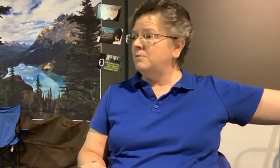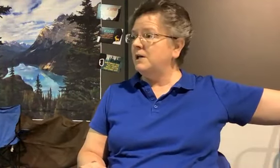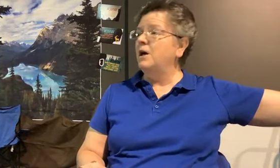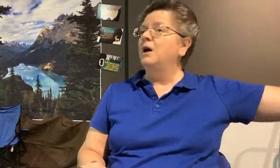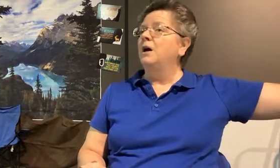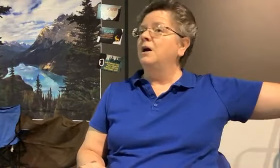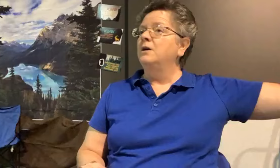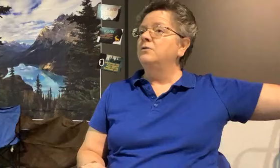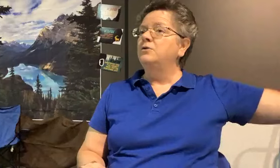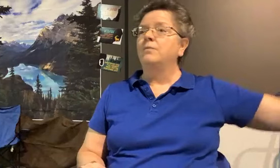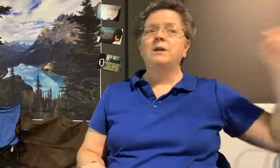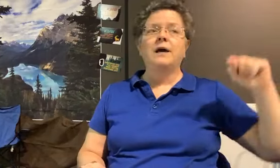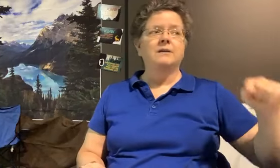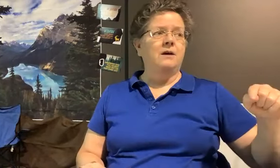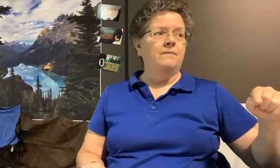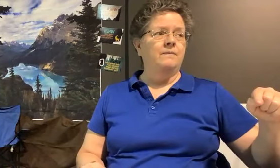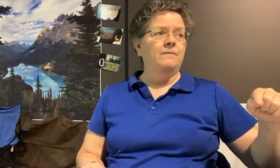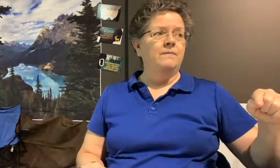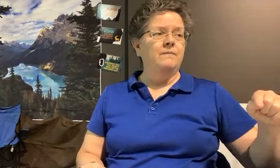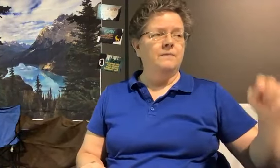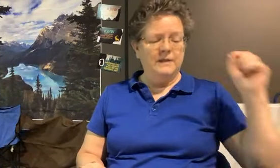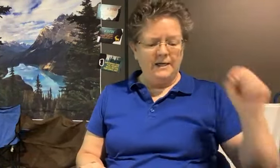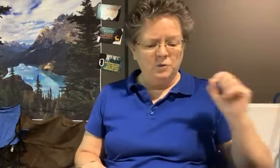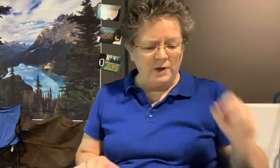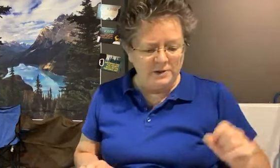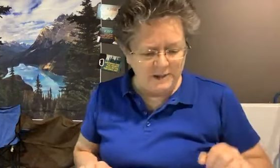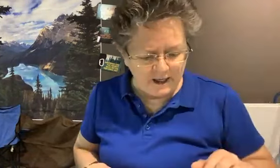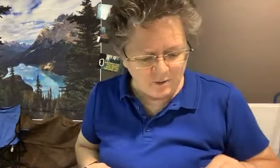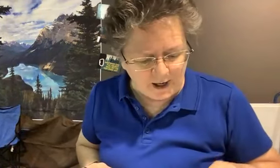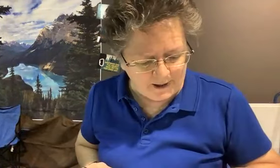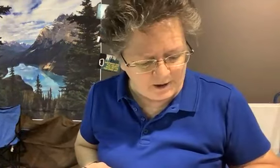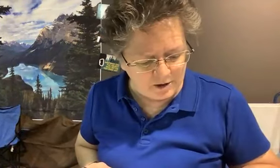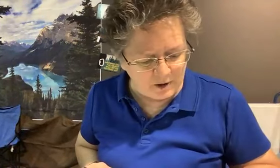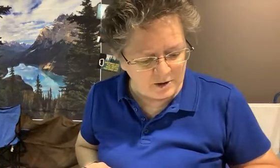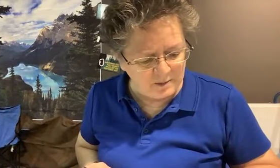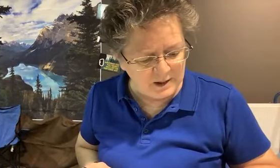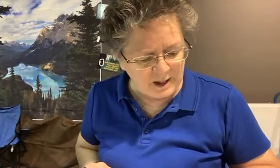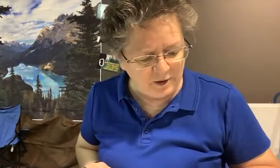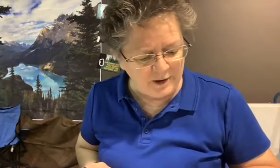me? Don't be like them. That's what Zechariah is supposed to be telling them.